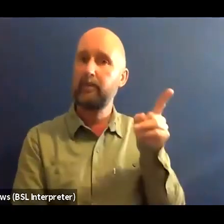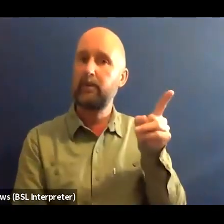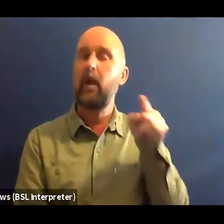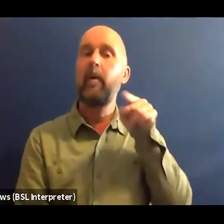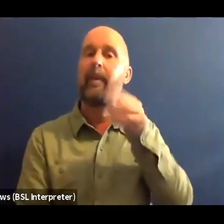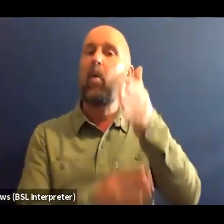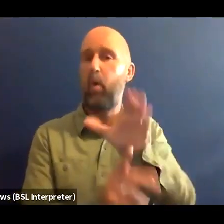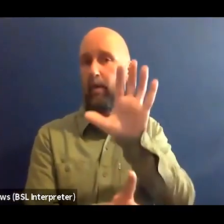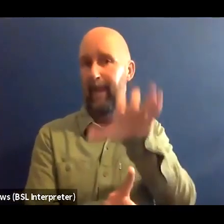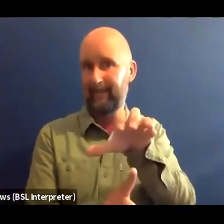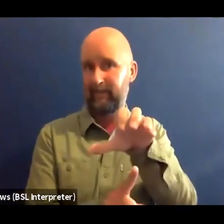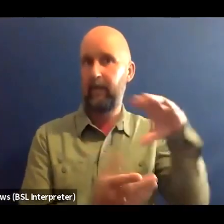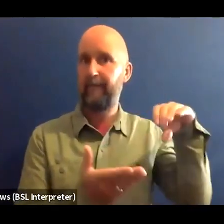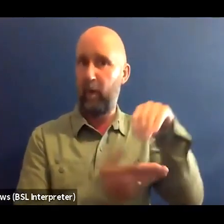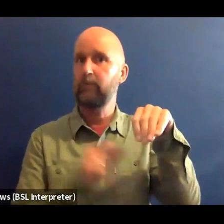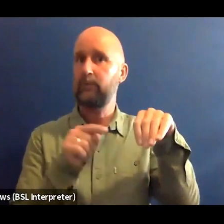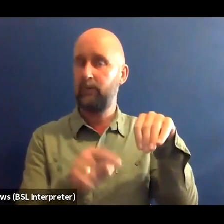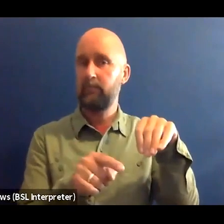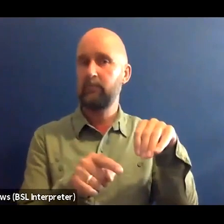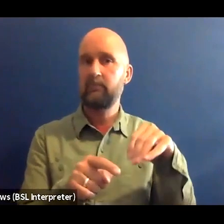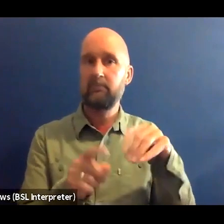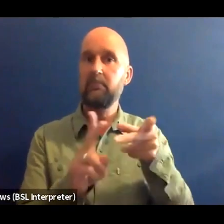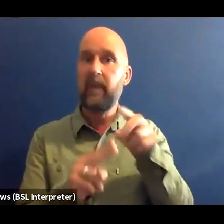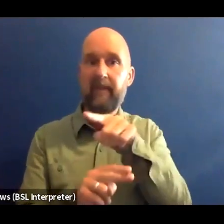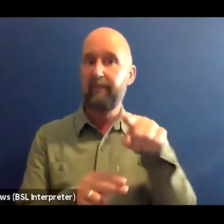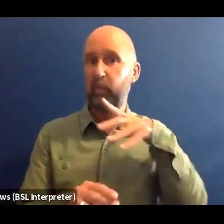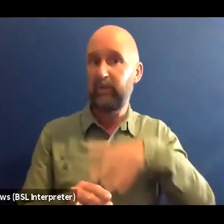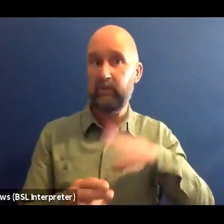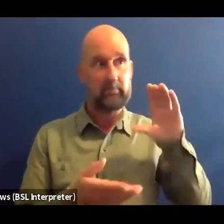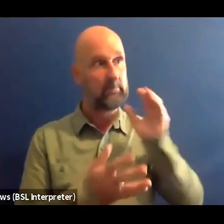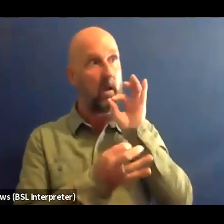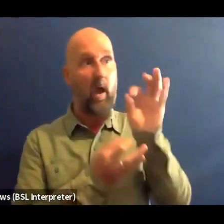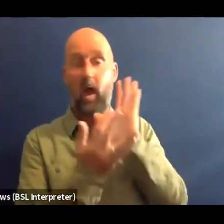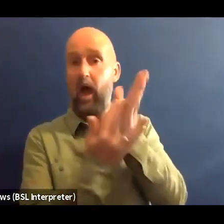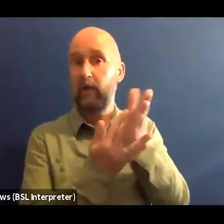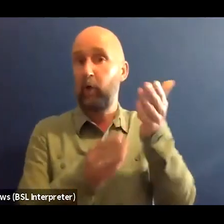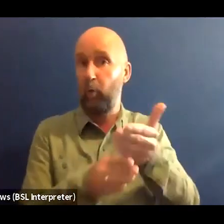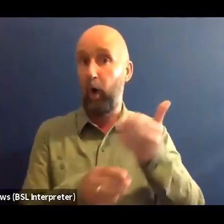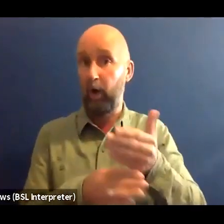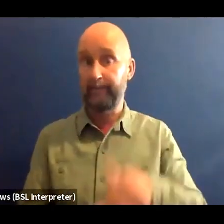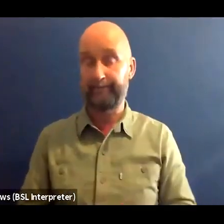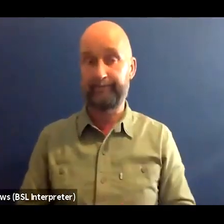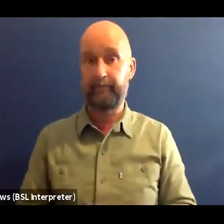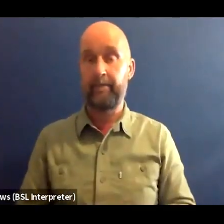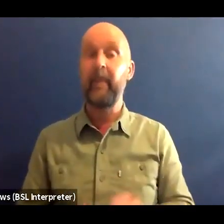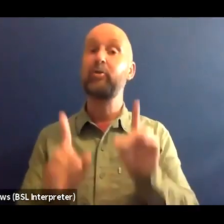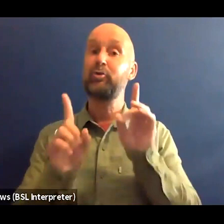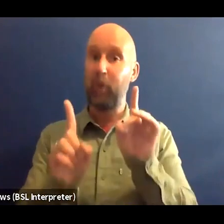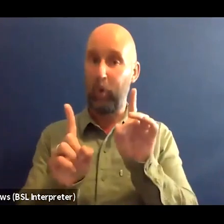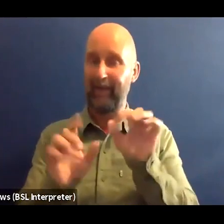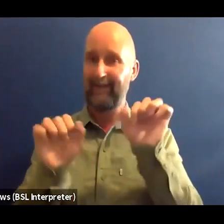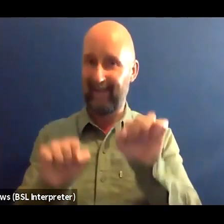the workplace. So you could use that as well if you needed it. Yeah. So